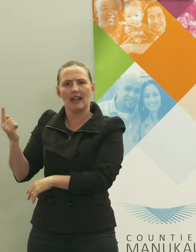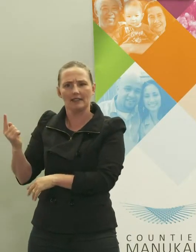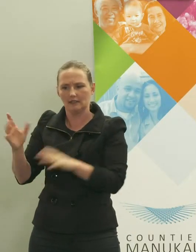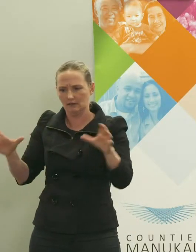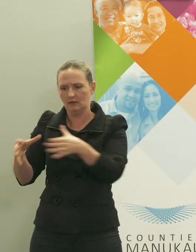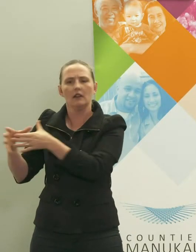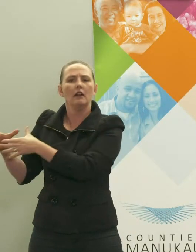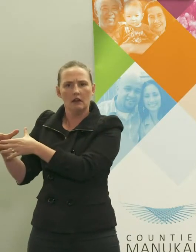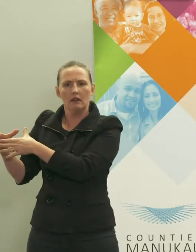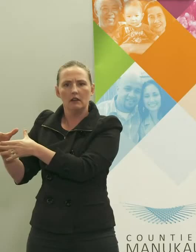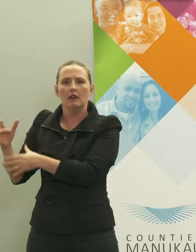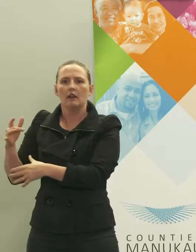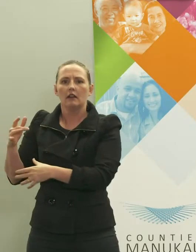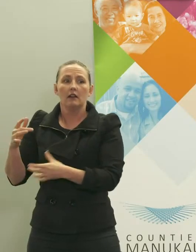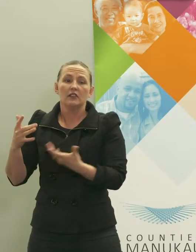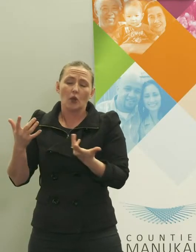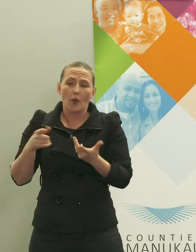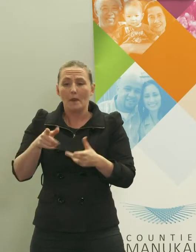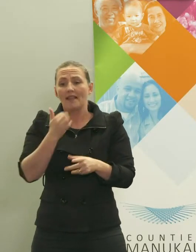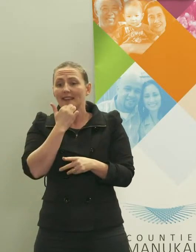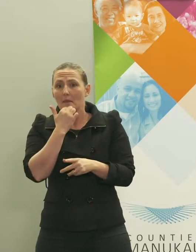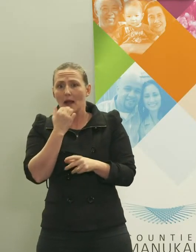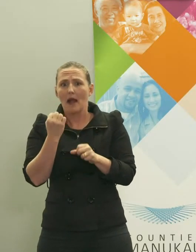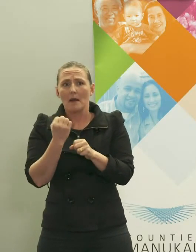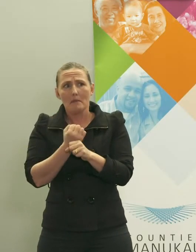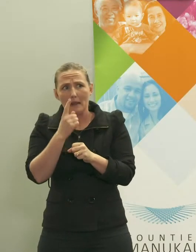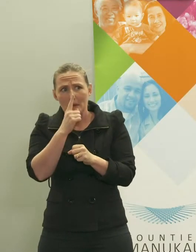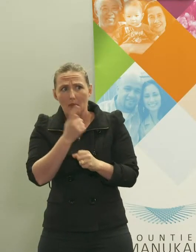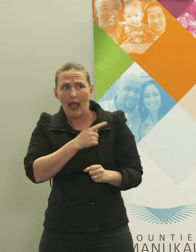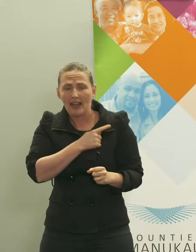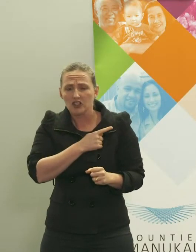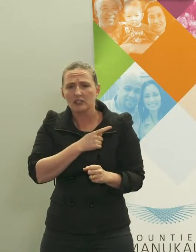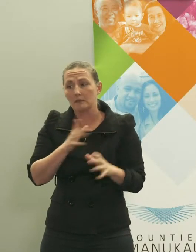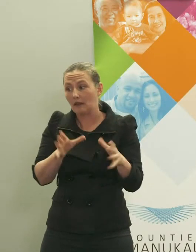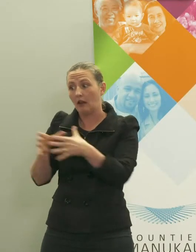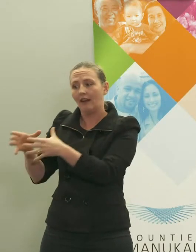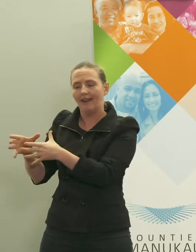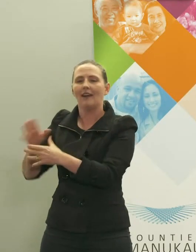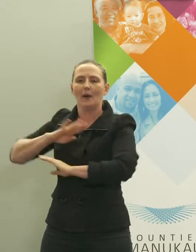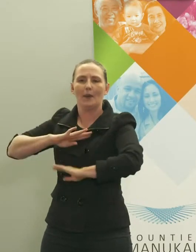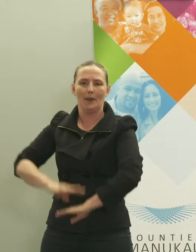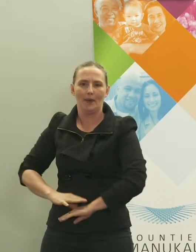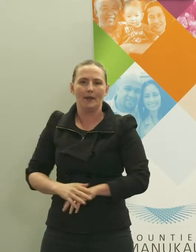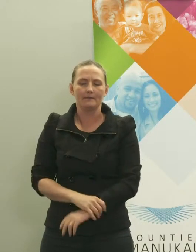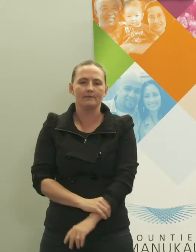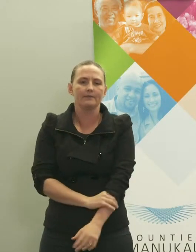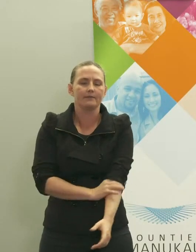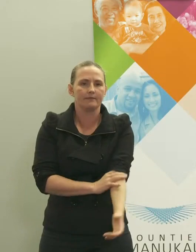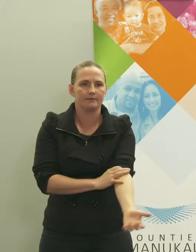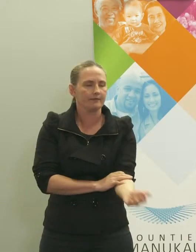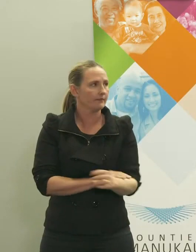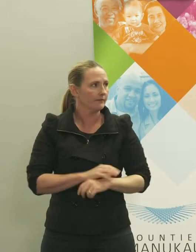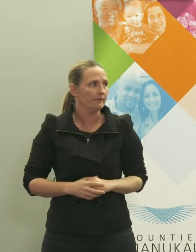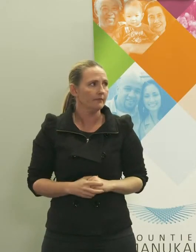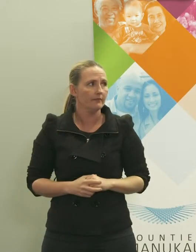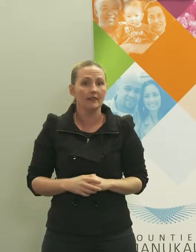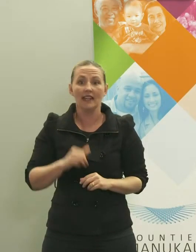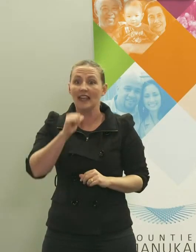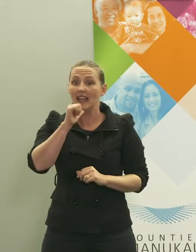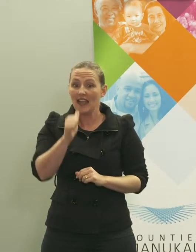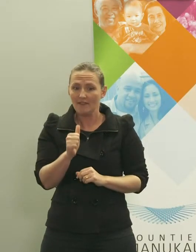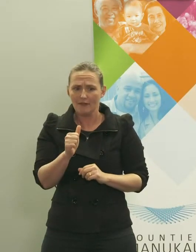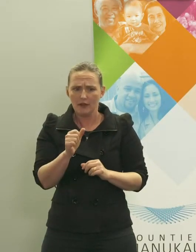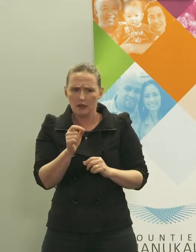a huge degree of extra anxiety. On the other hand, a smaller number of cases that are not in any way connected, and that it takes a while